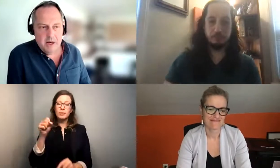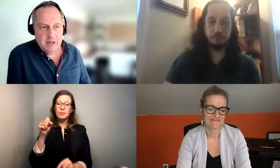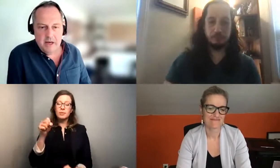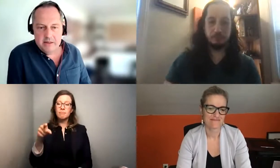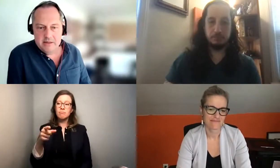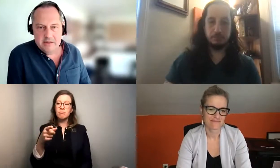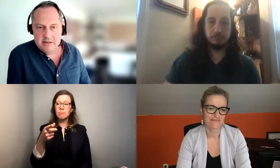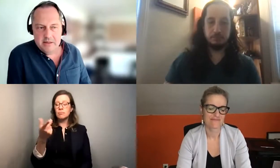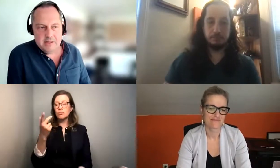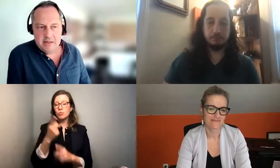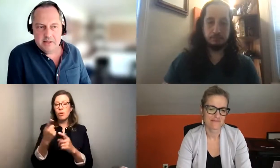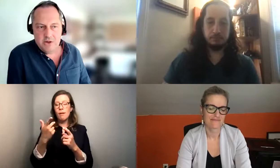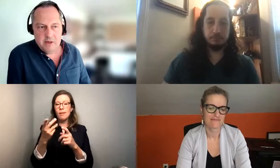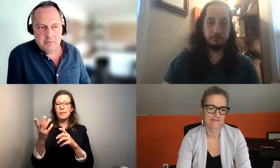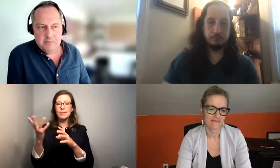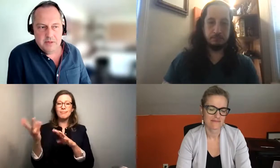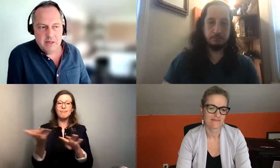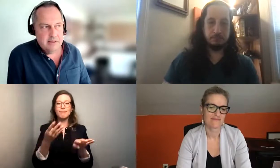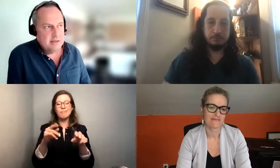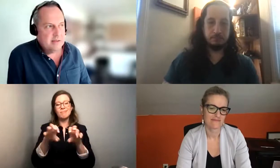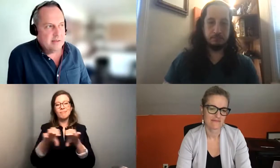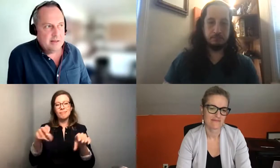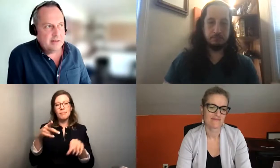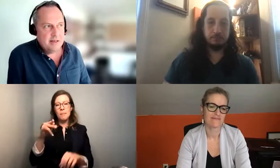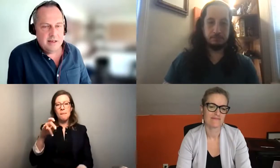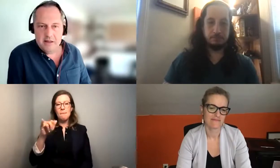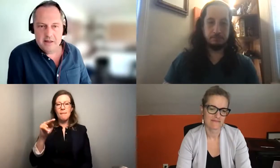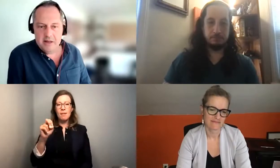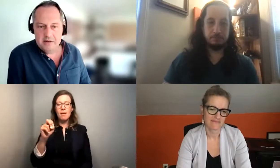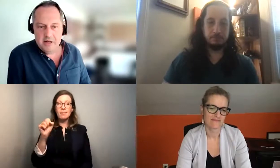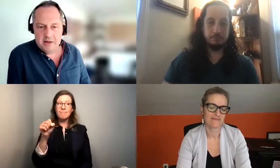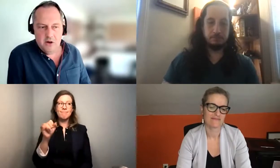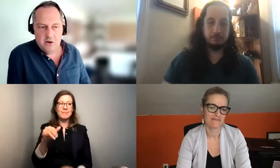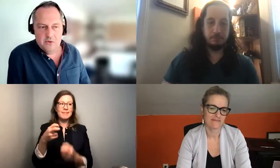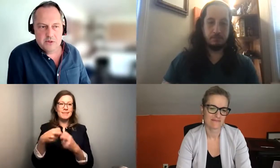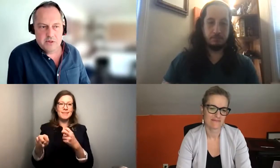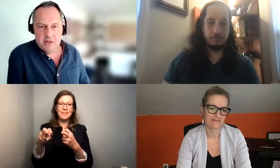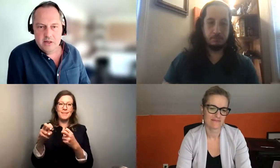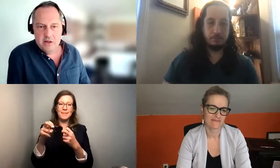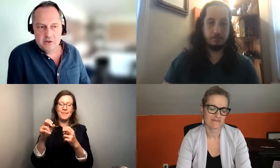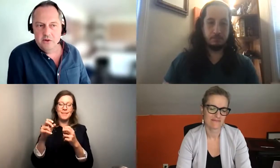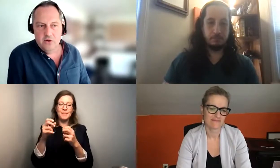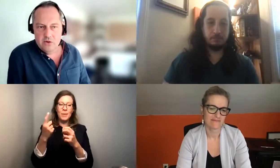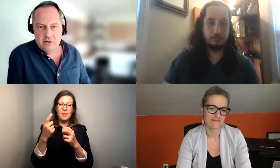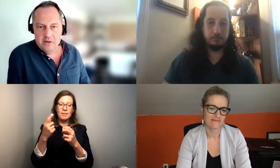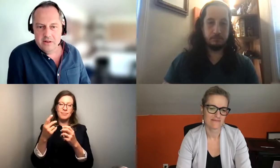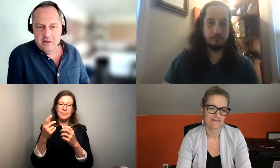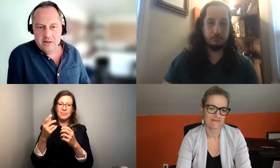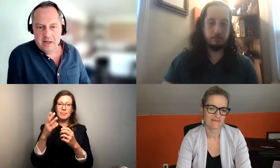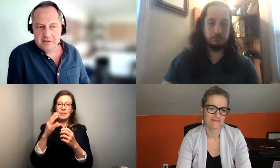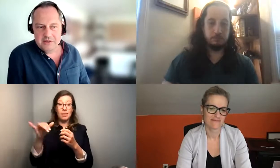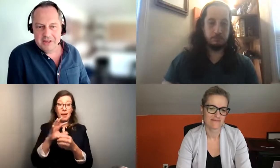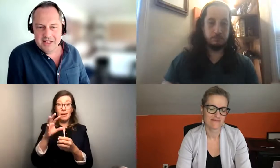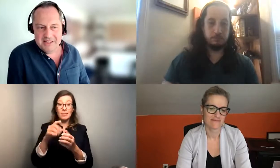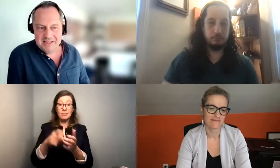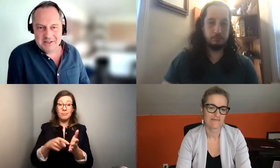The pipeline is a tricky one, and I think that involves us all